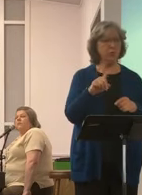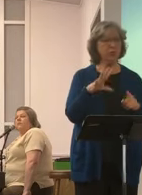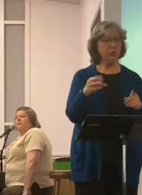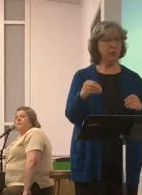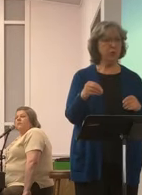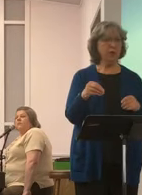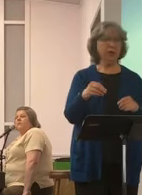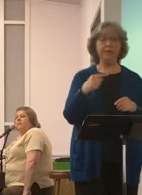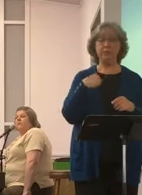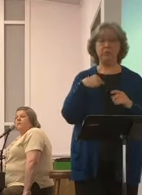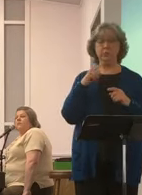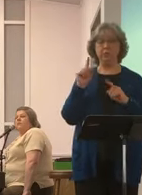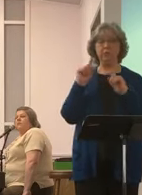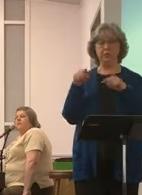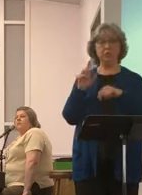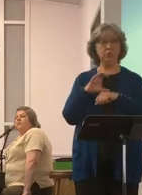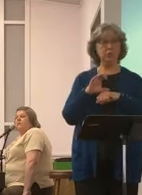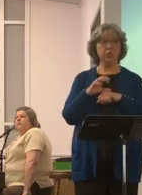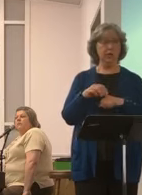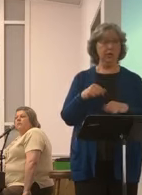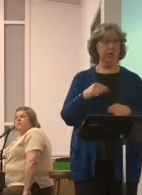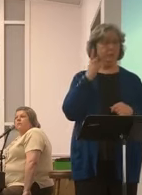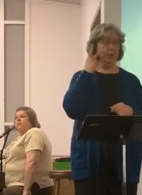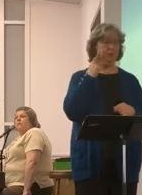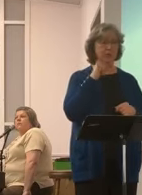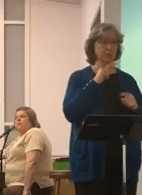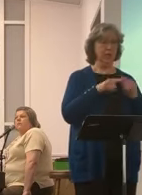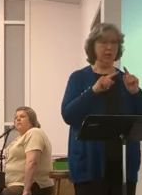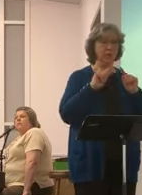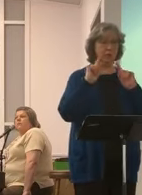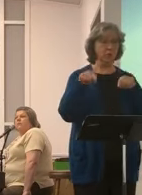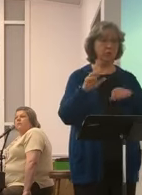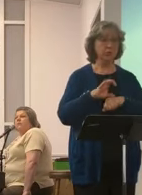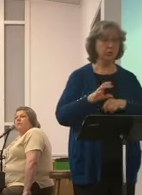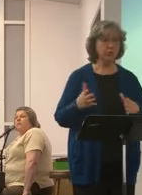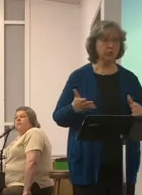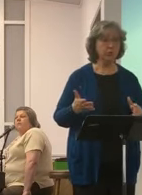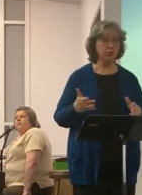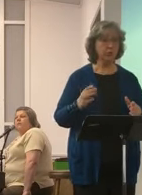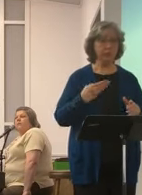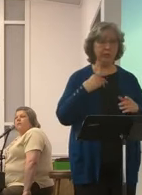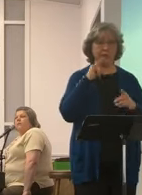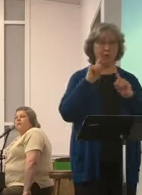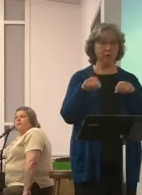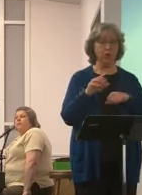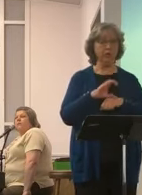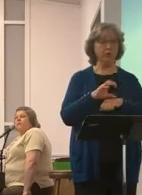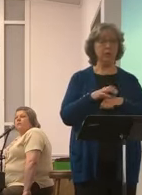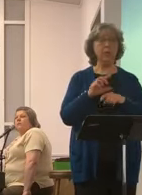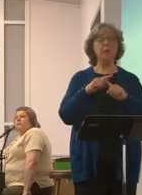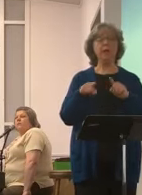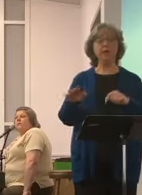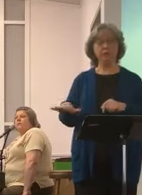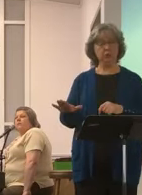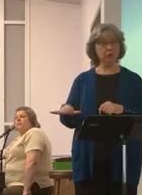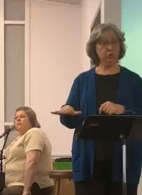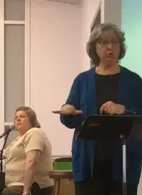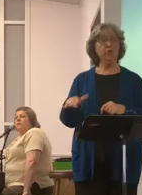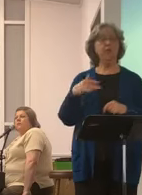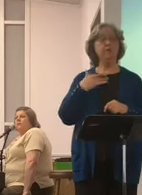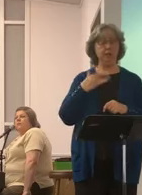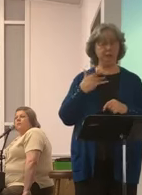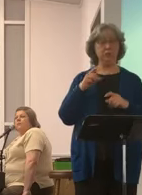went over to church. And the parents said, you can't just go over there like that. We don't go there. But the little girl thought she did go